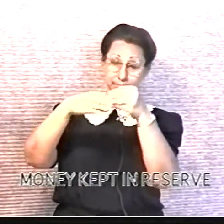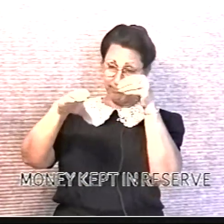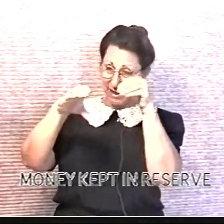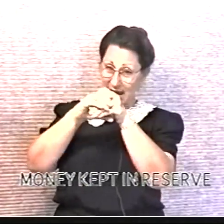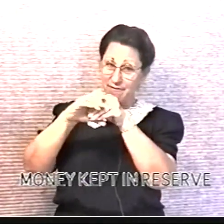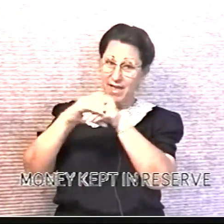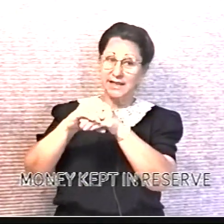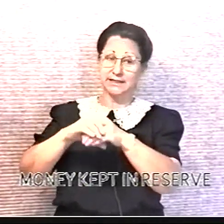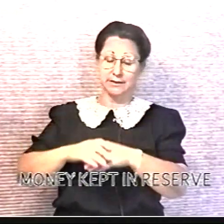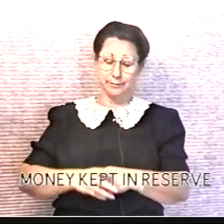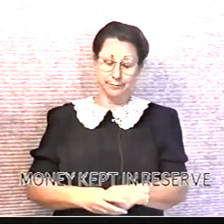invested.